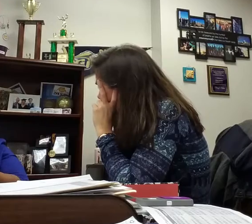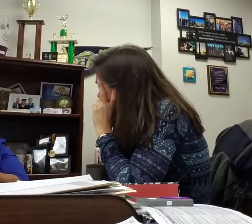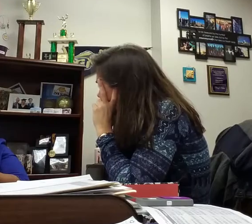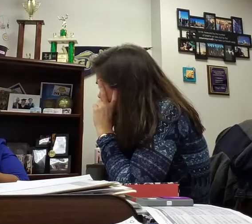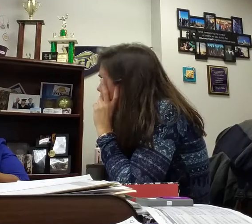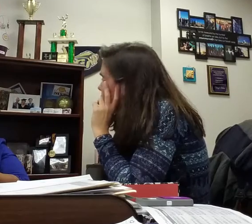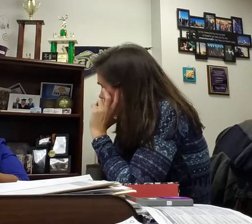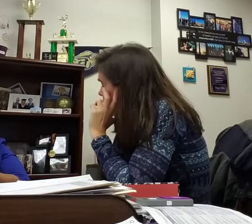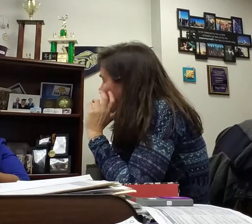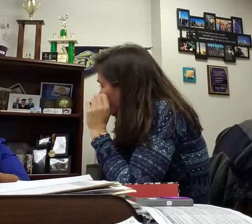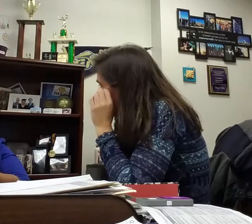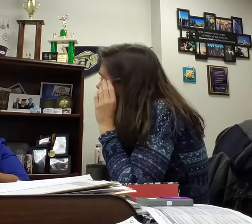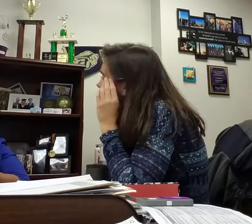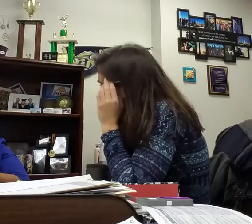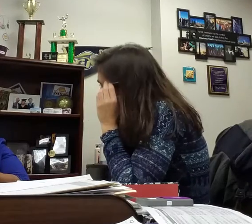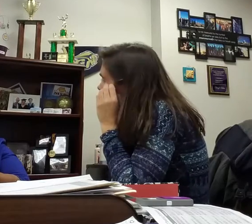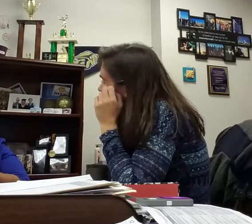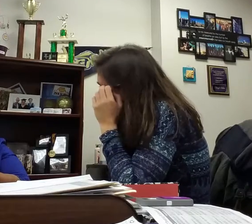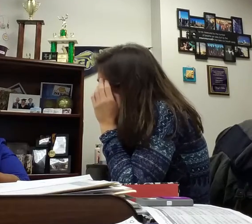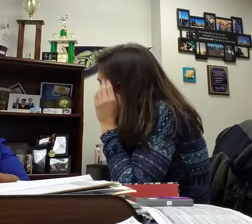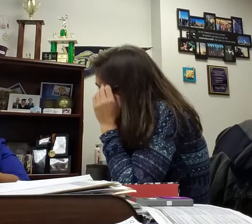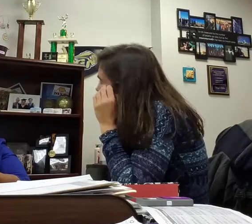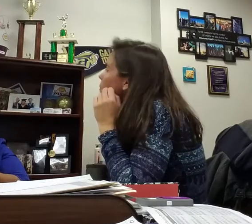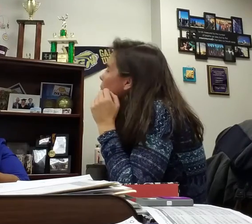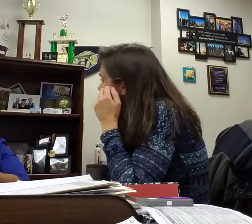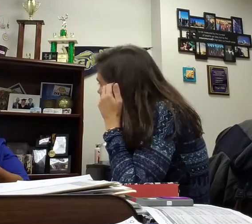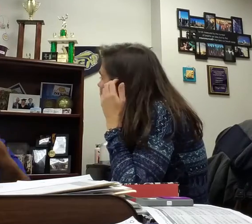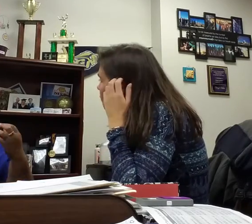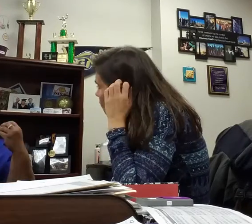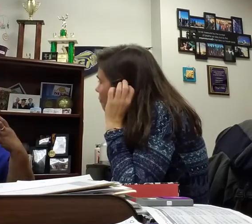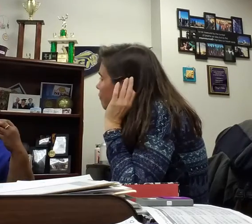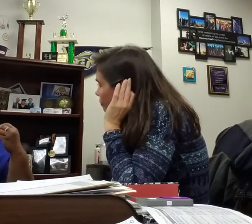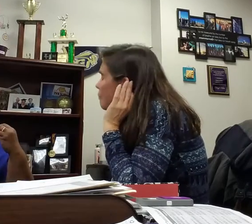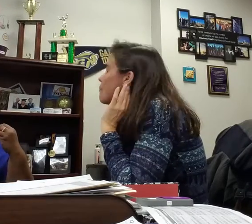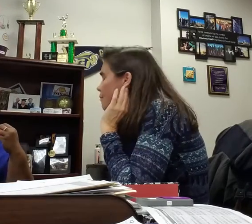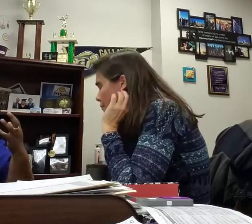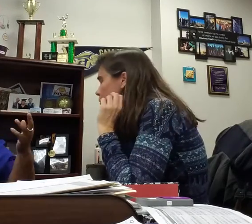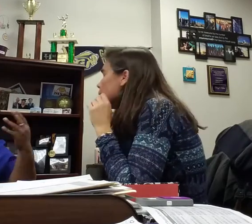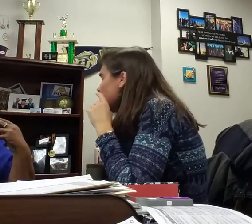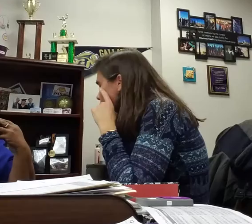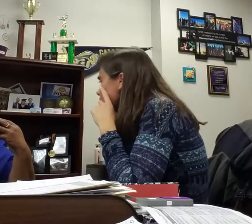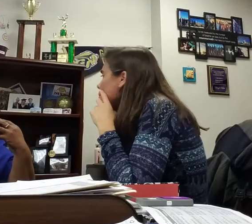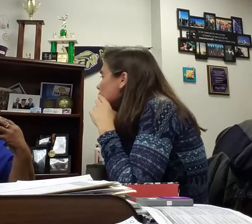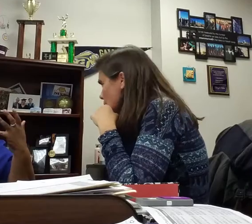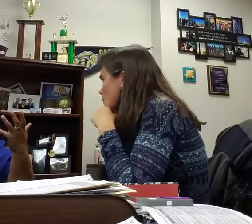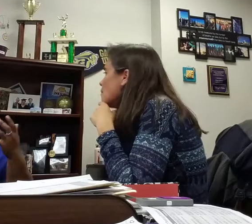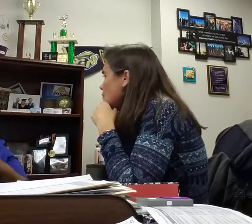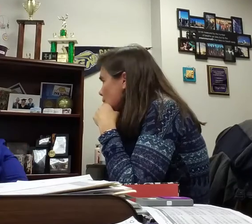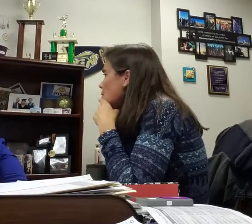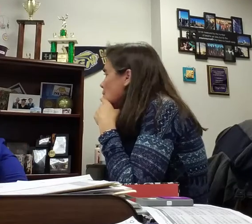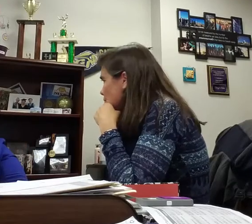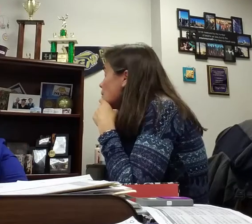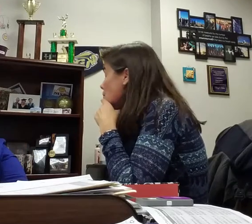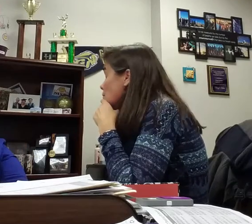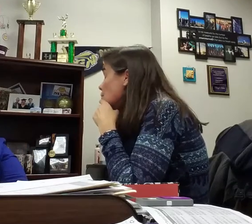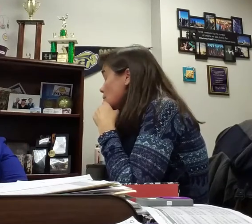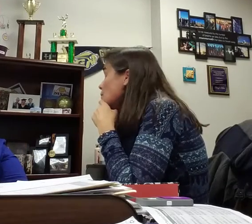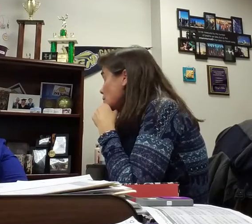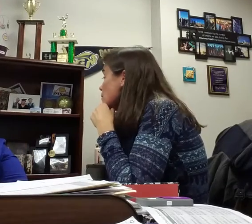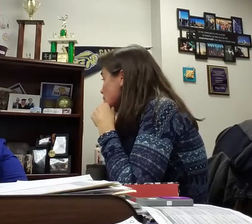another interpreter, they could have been the person to voice it. Since I was standing up and everybody could see me, that would have been the best way